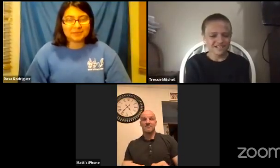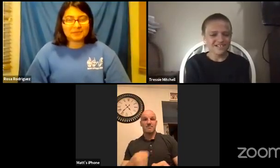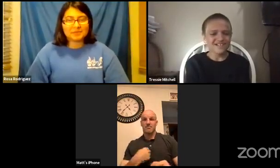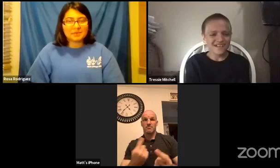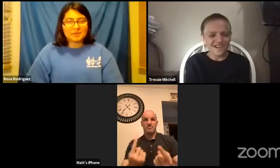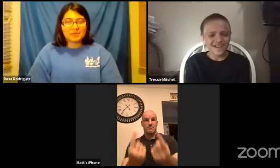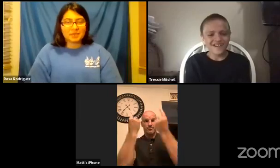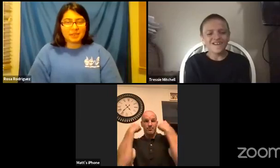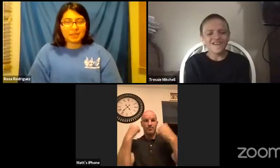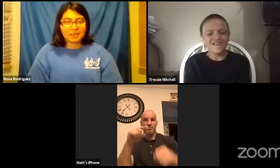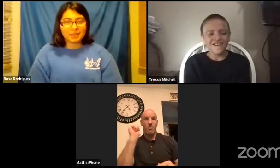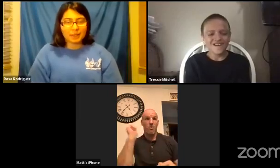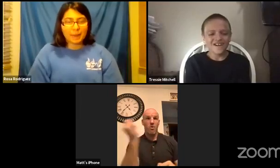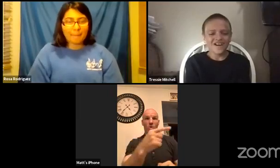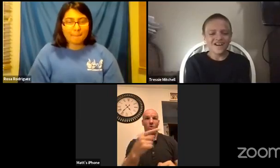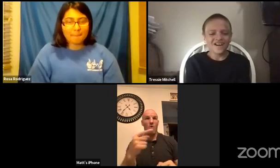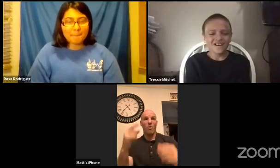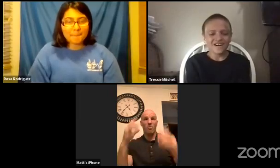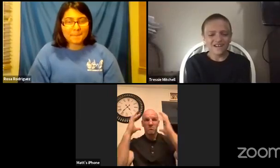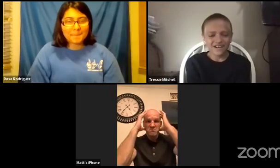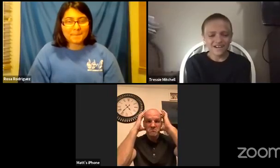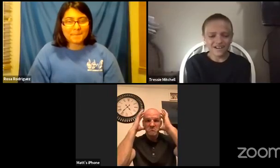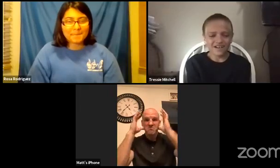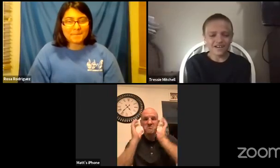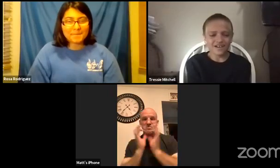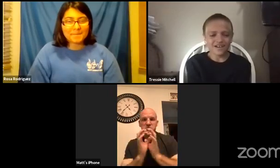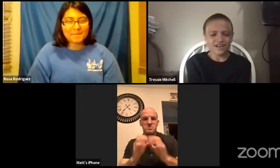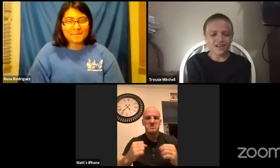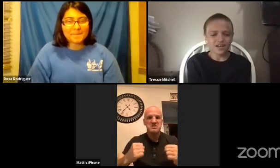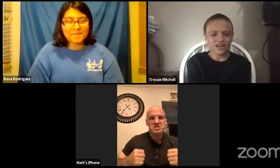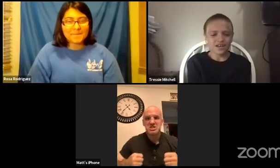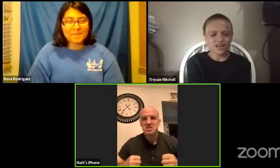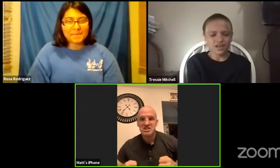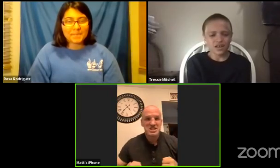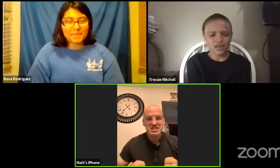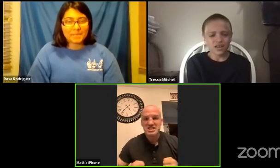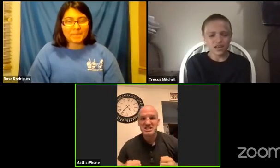stepfather got me into wrestling. I remember